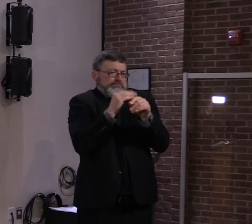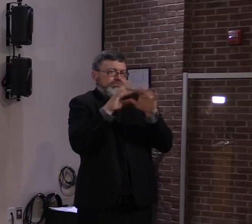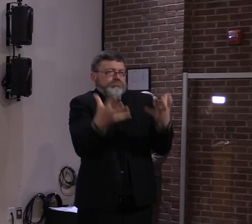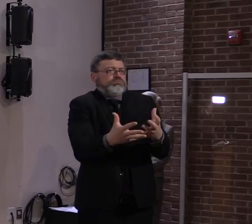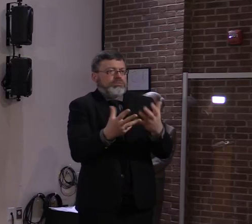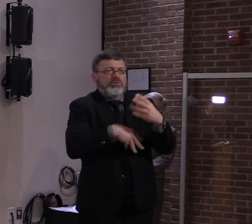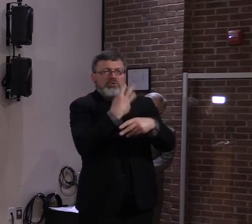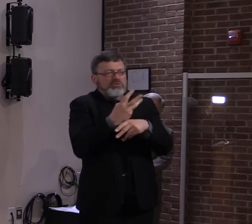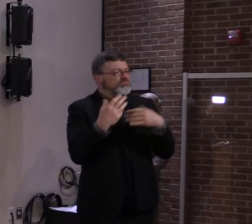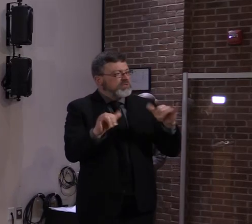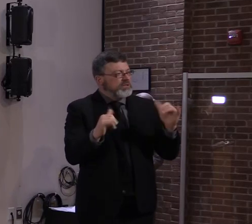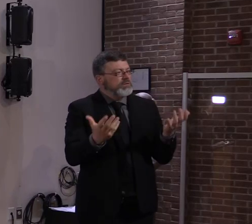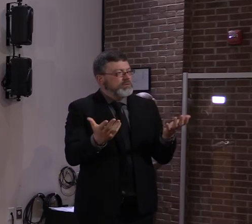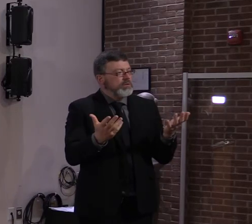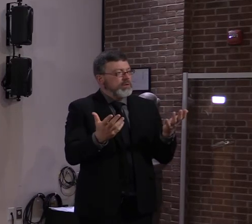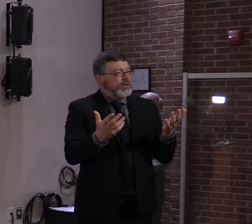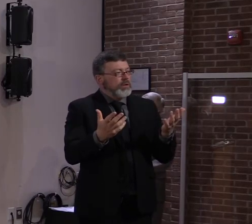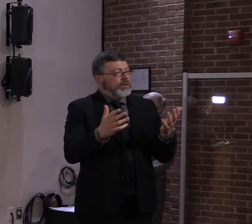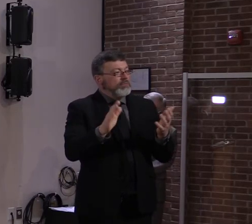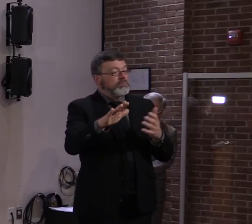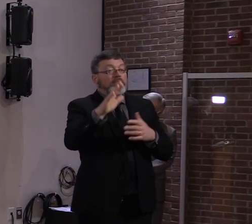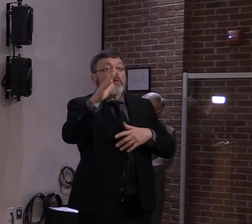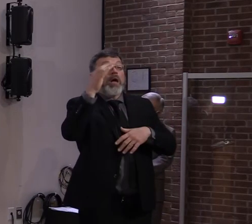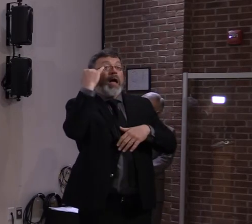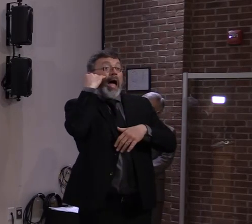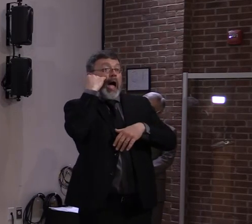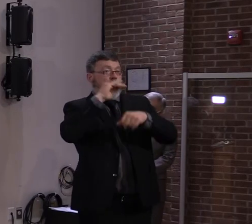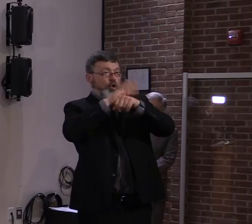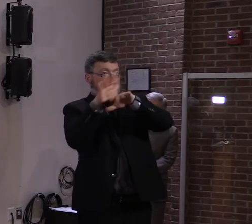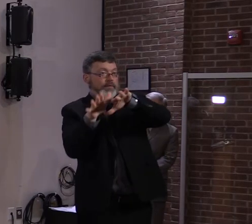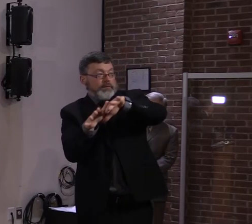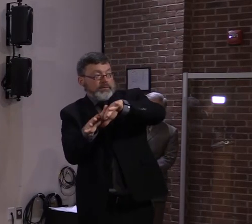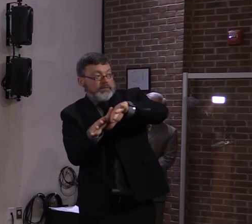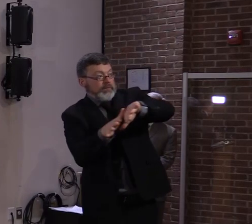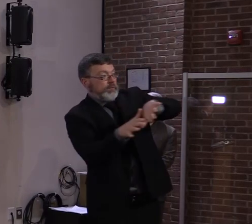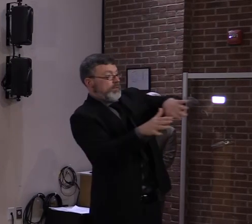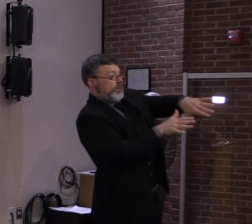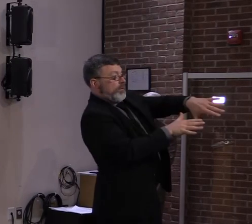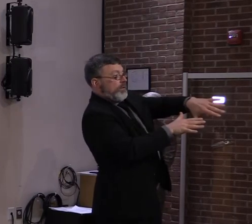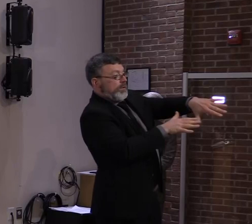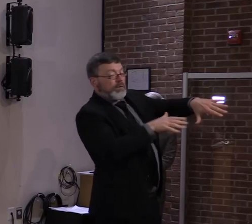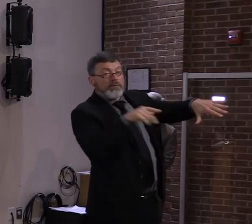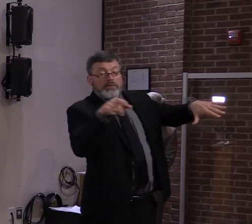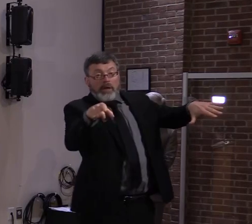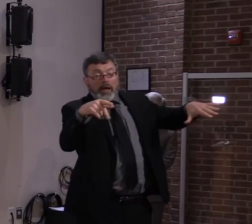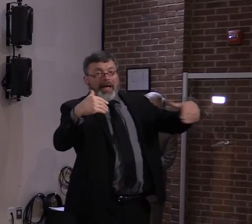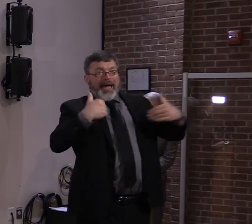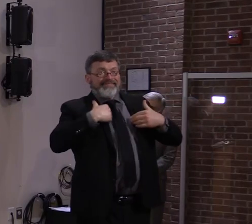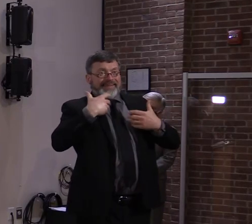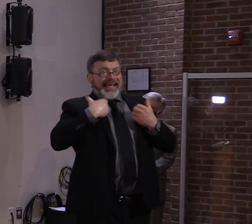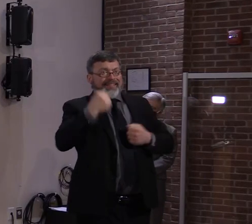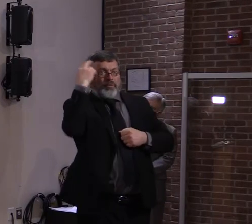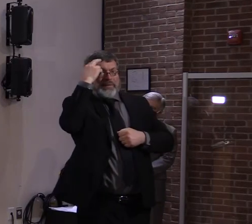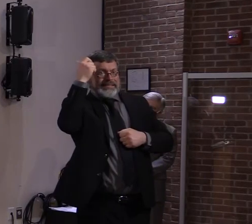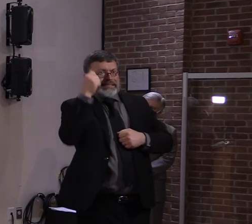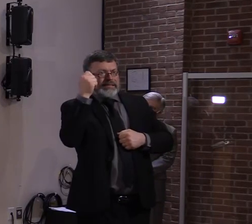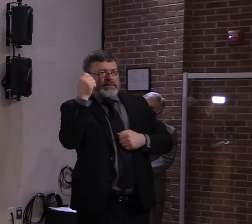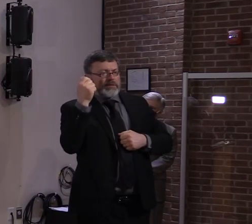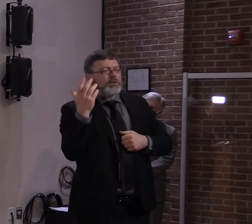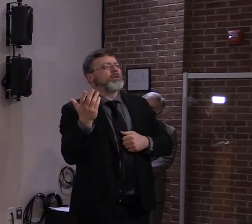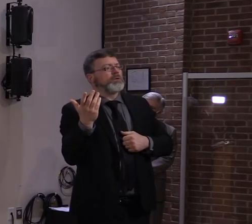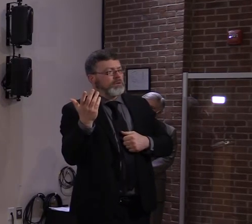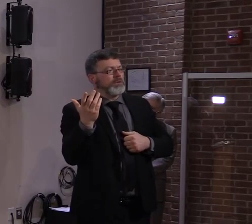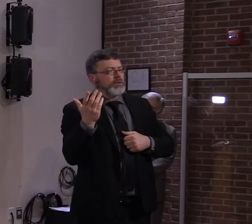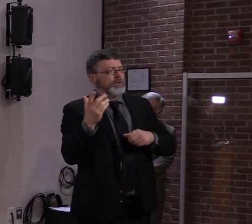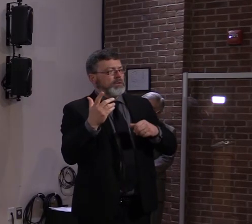draw unemployment due to a health condition. And I'm going to let Commissioner Harrington try and